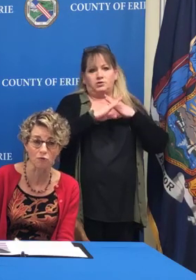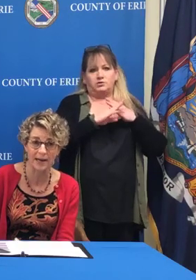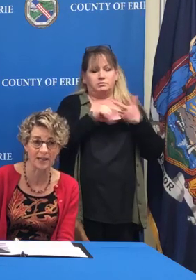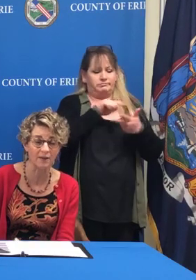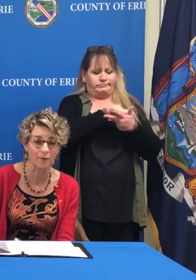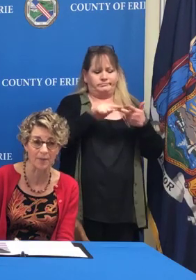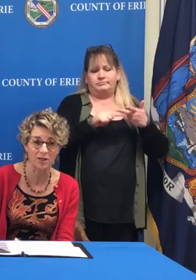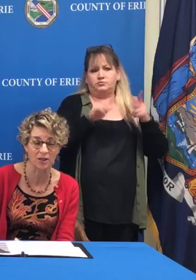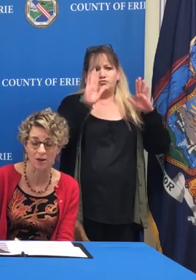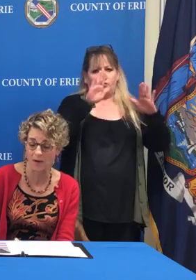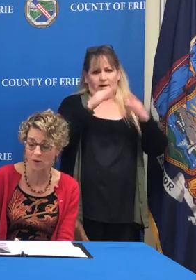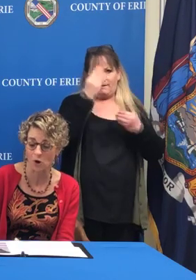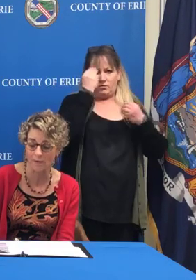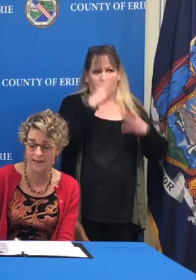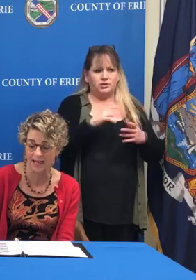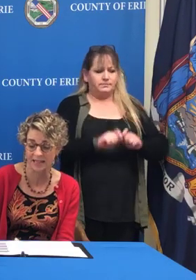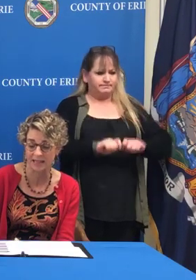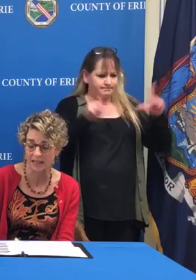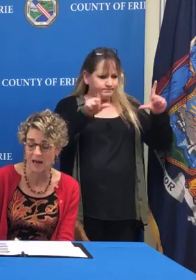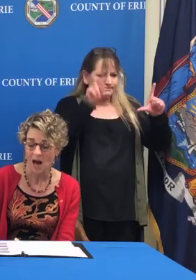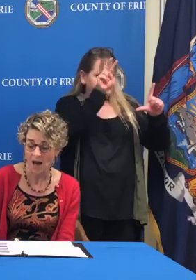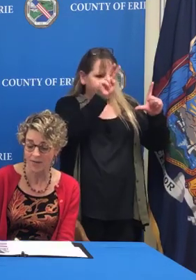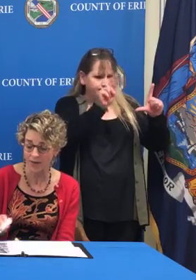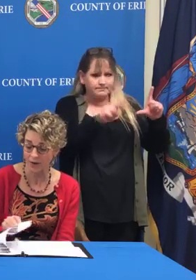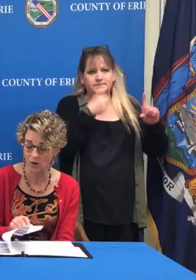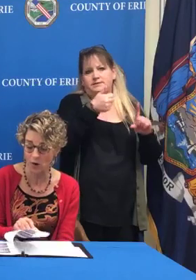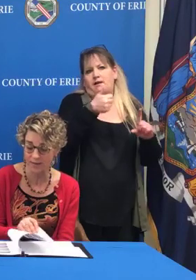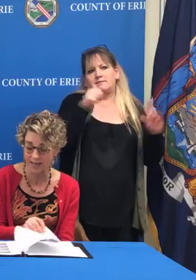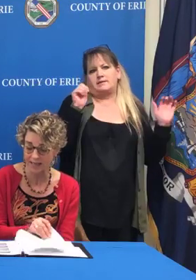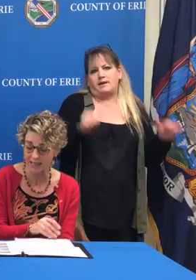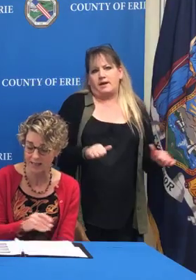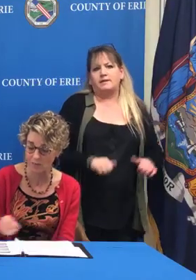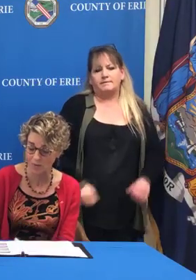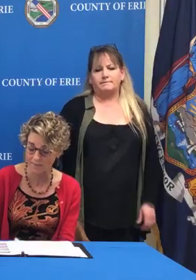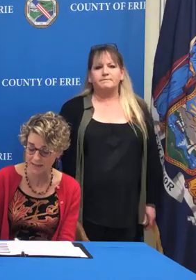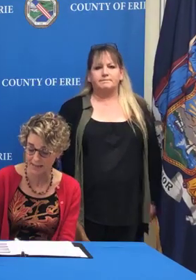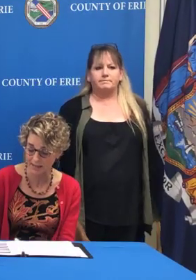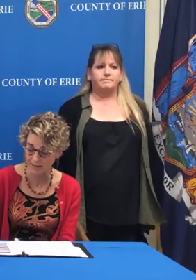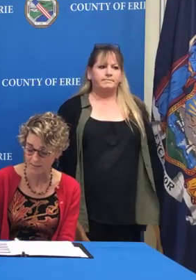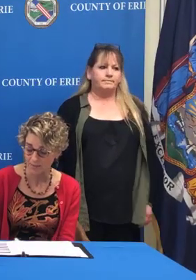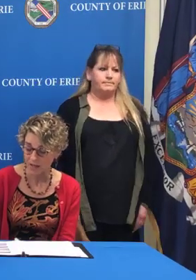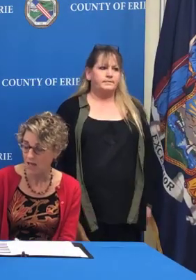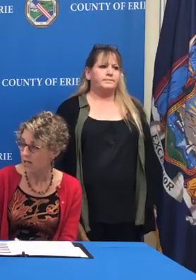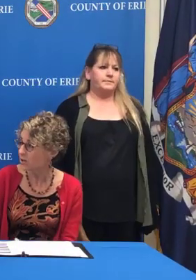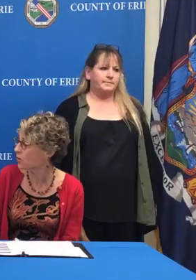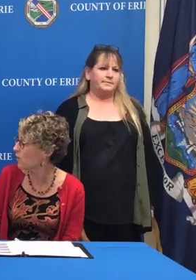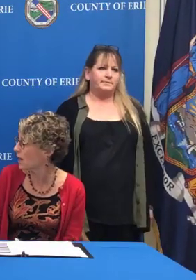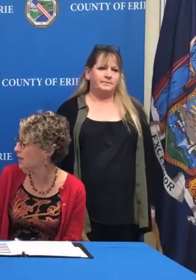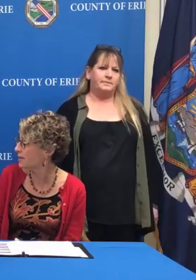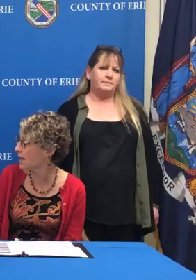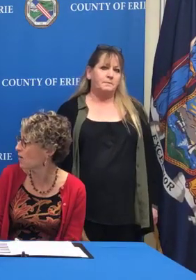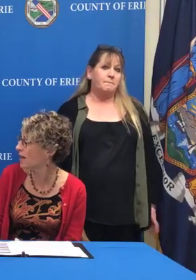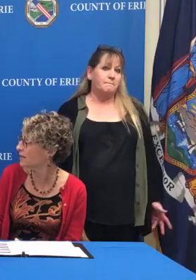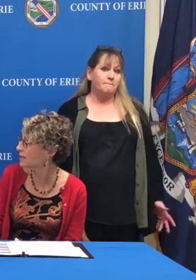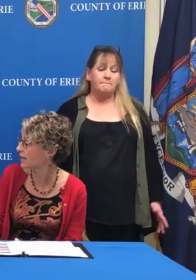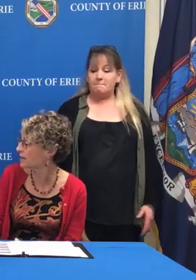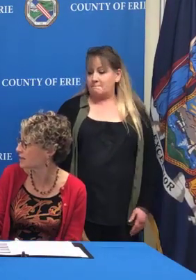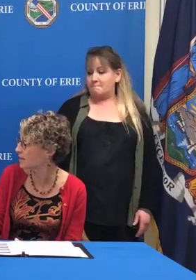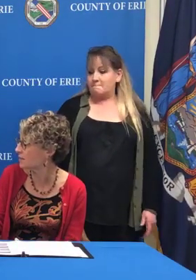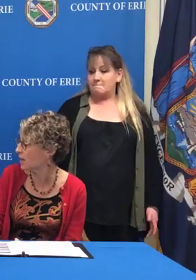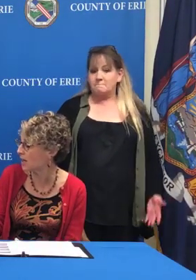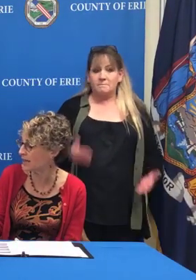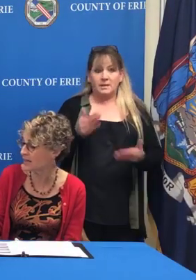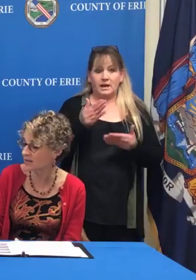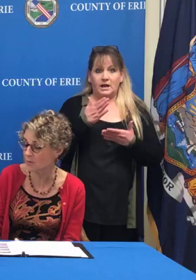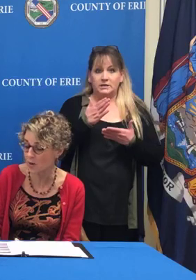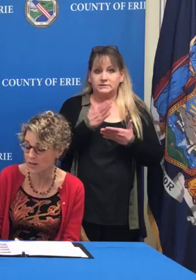some great information around COVID-19 on their COVID-19 websites. So now I can take